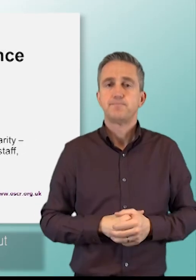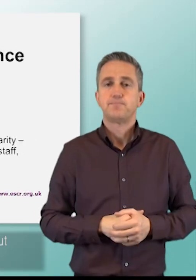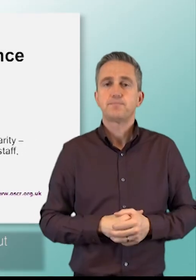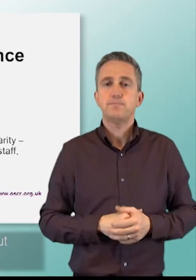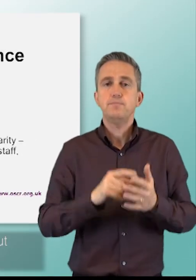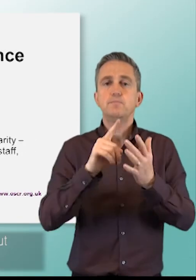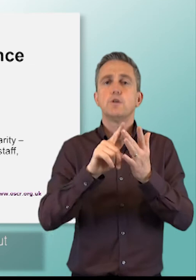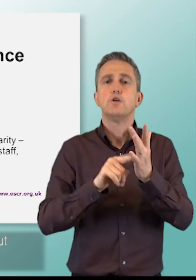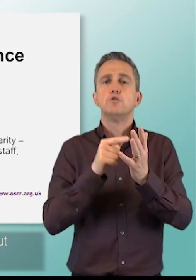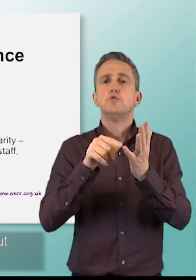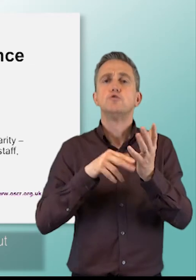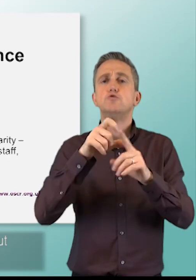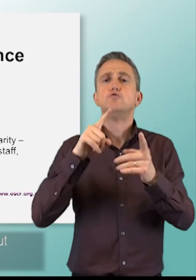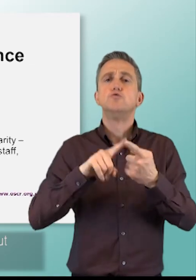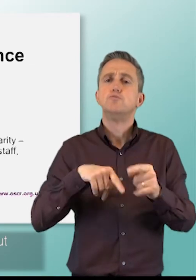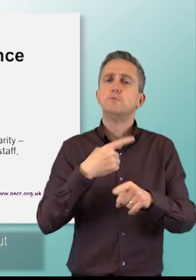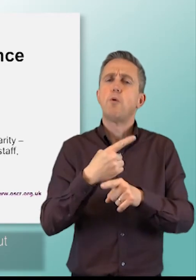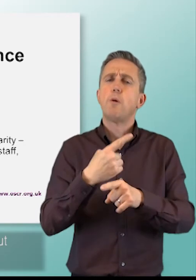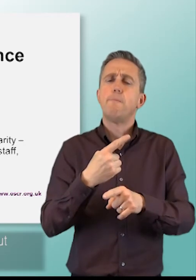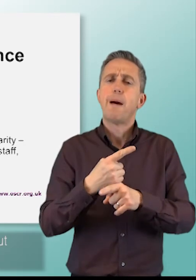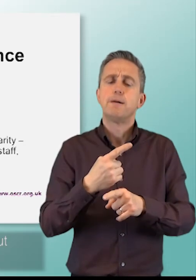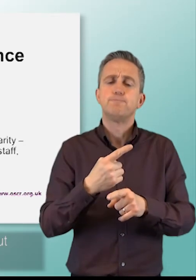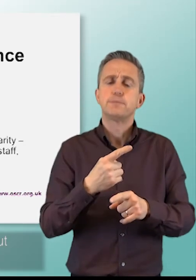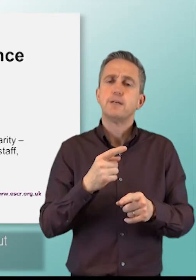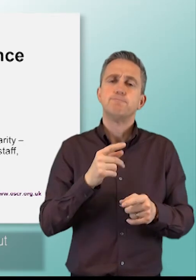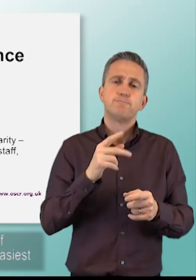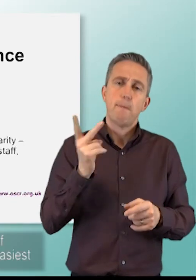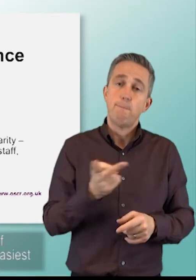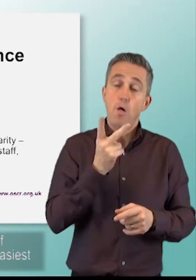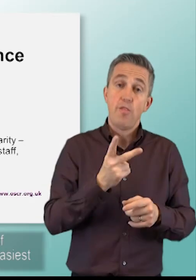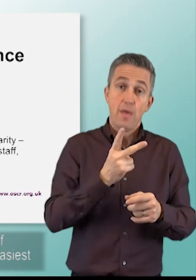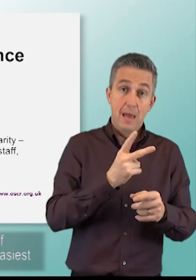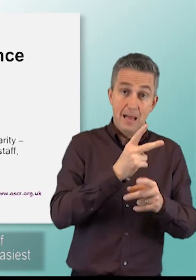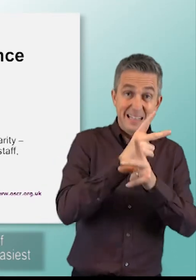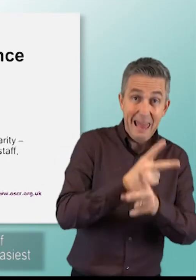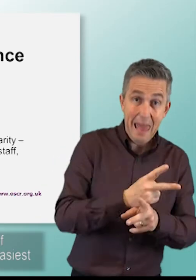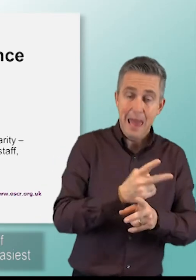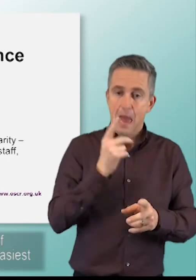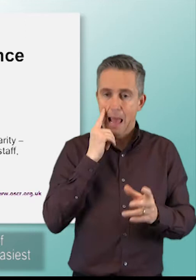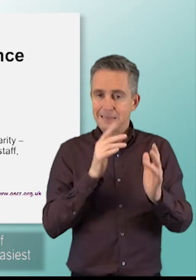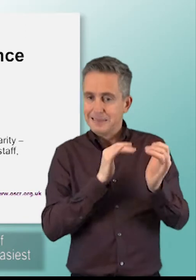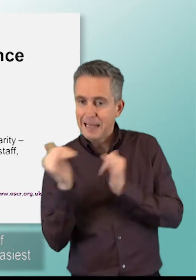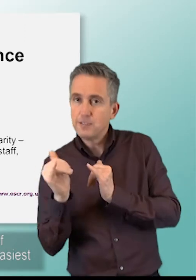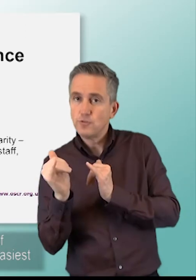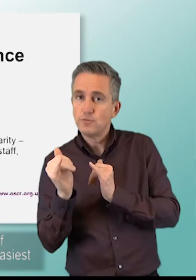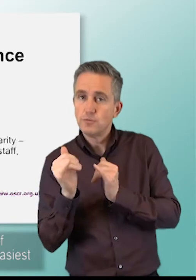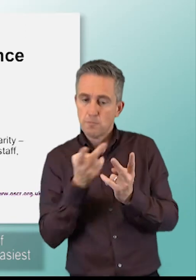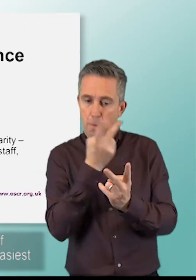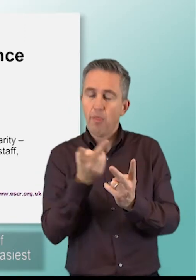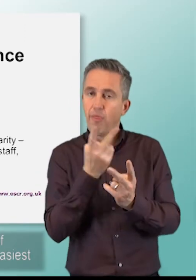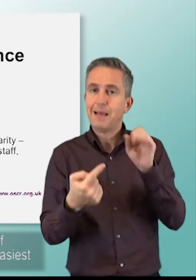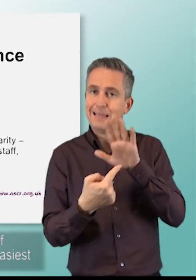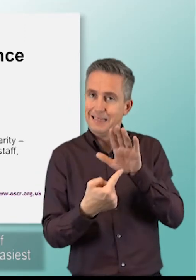Jude talked a bit earlier in her presentation about acting with due care and diligence, one of the key elements of the general duties of charity